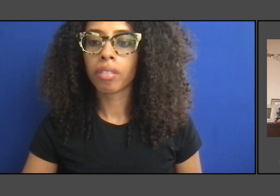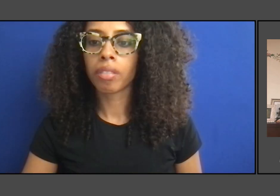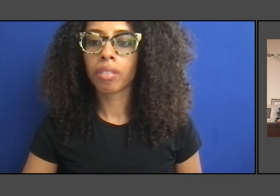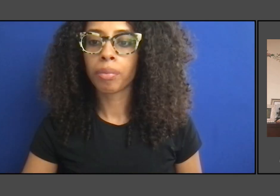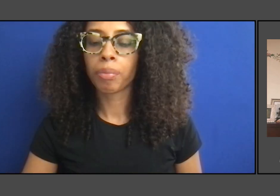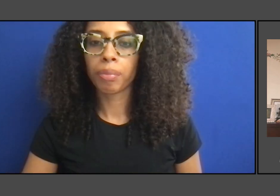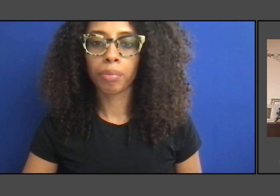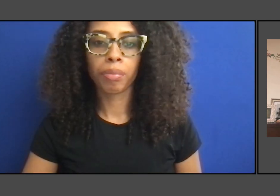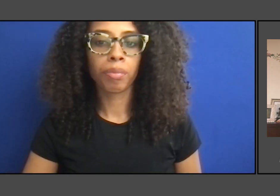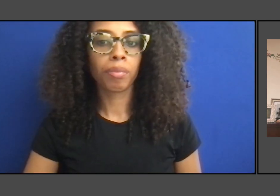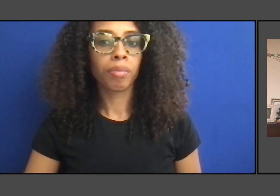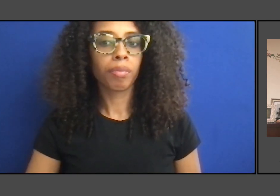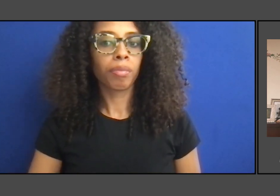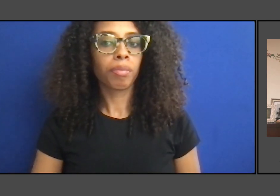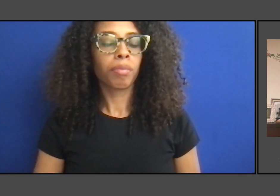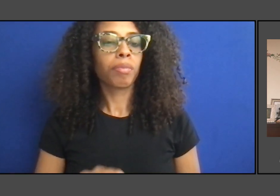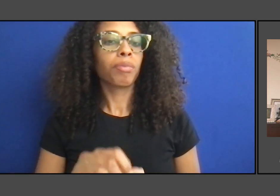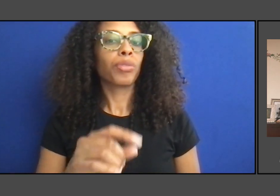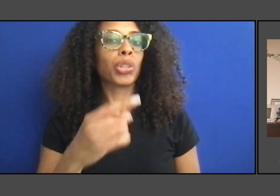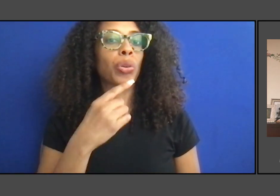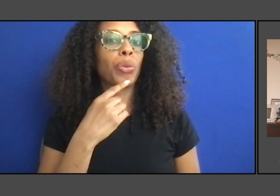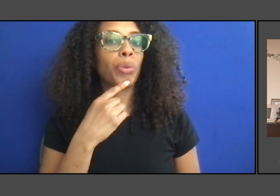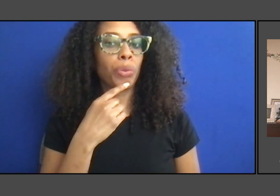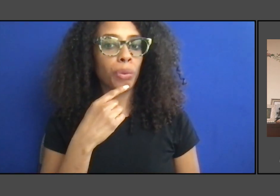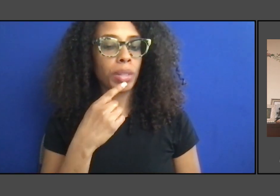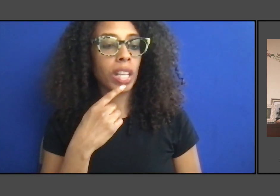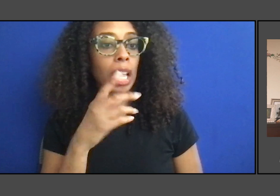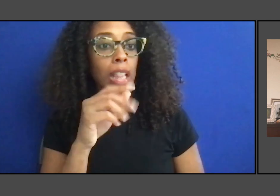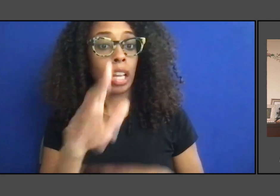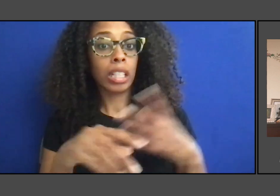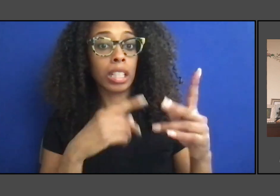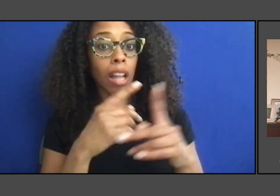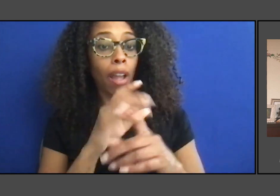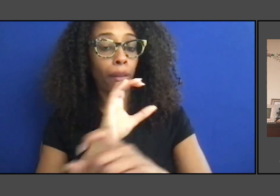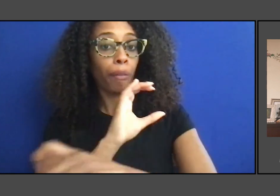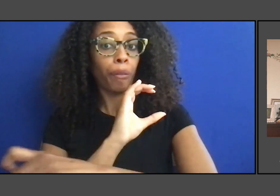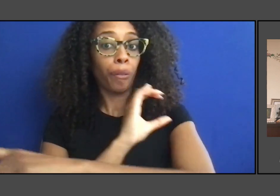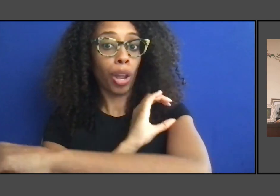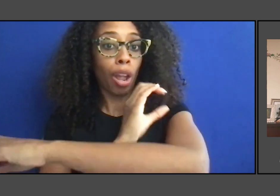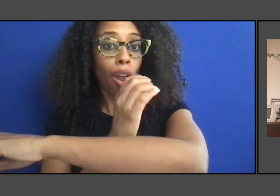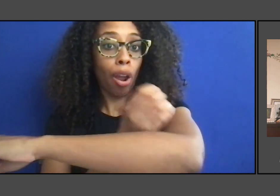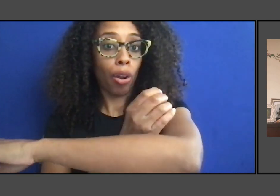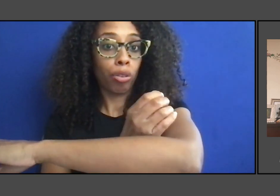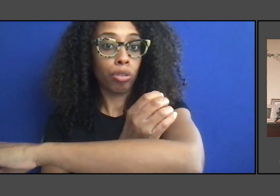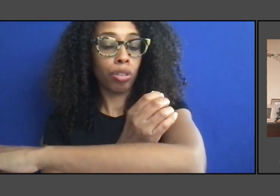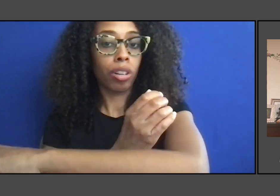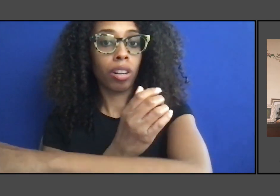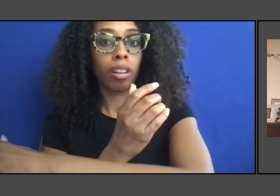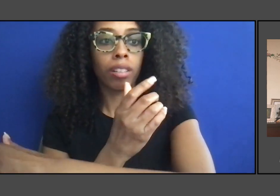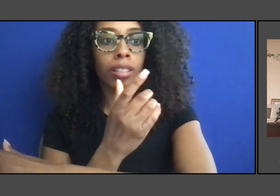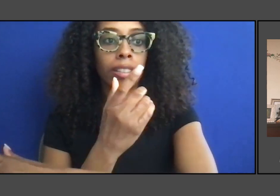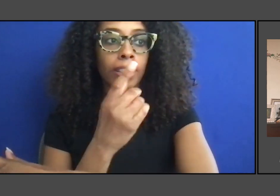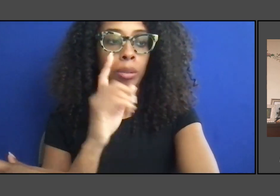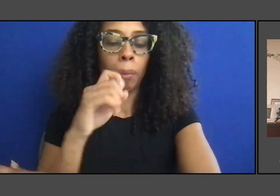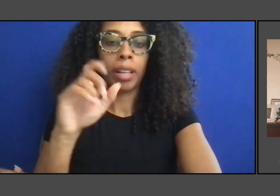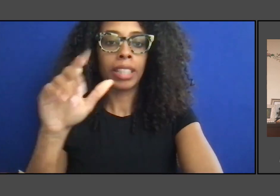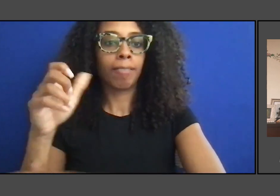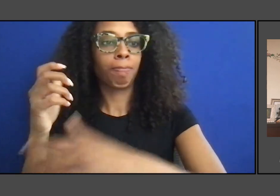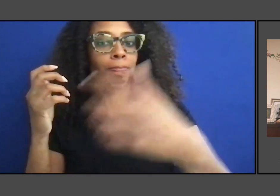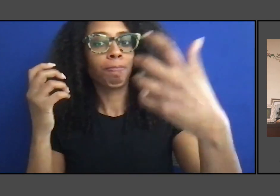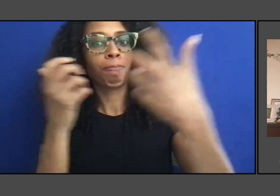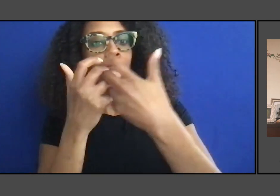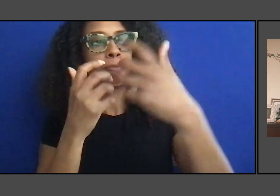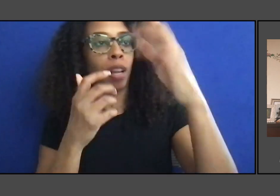of energy is, what we had to do to be successful. So I'm trying to